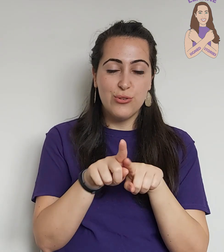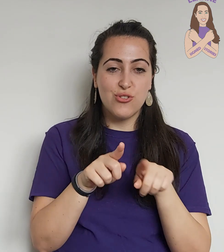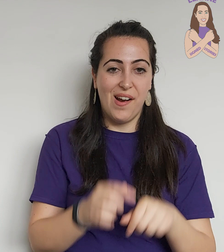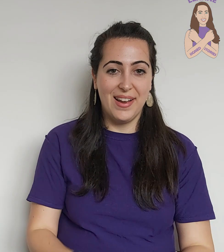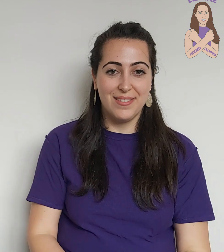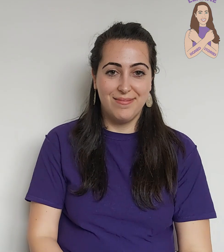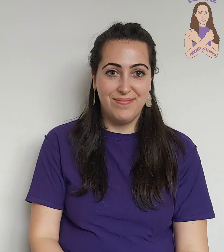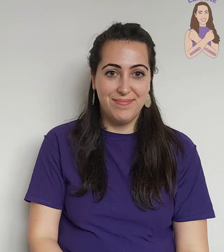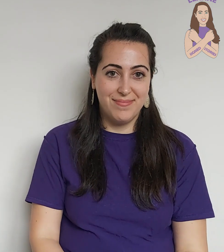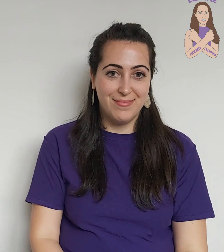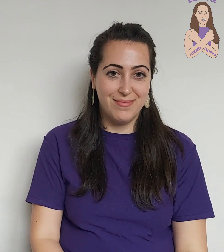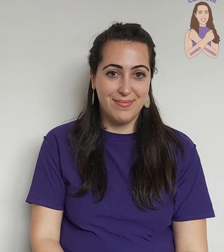try.